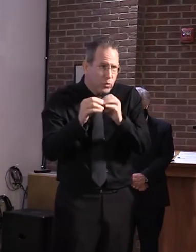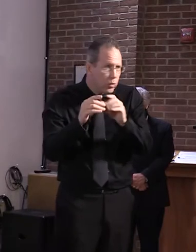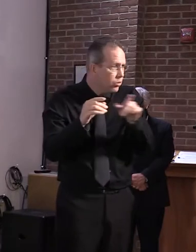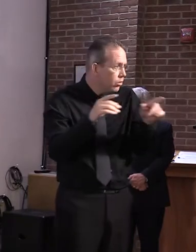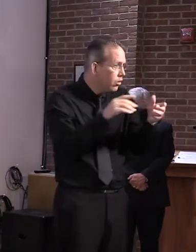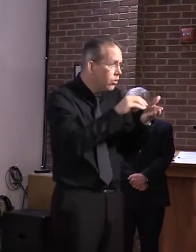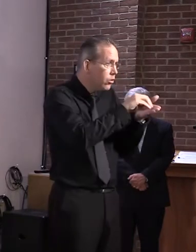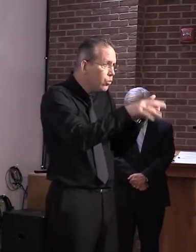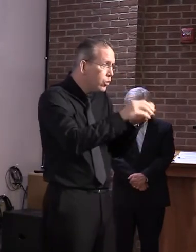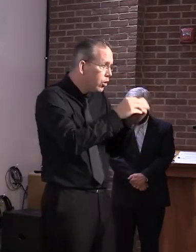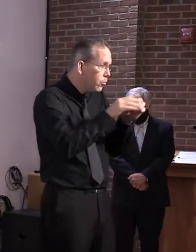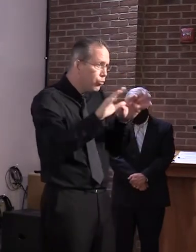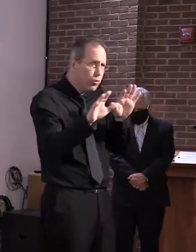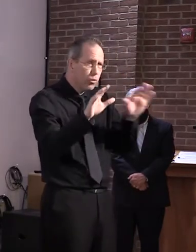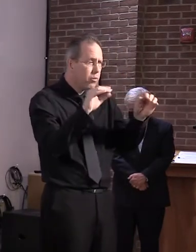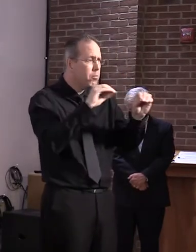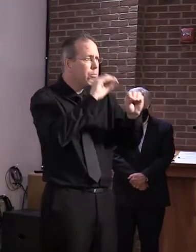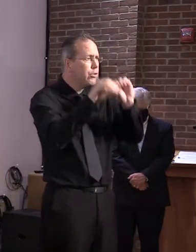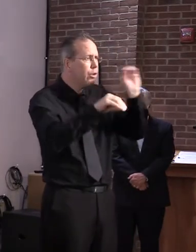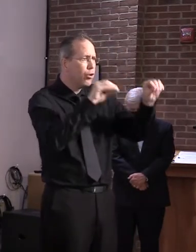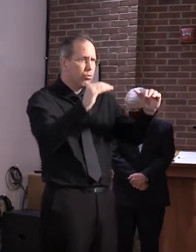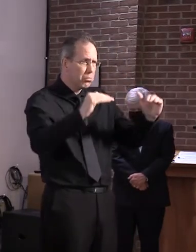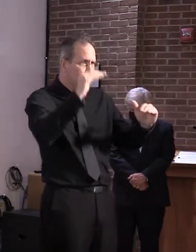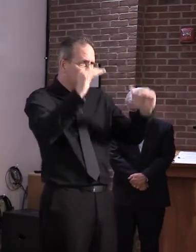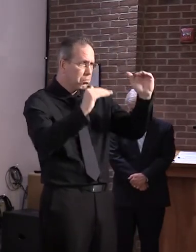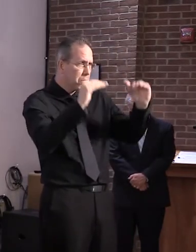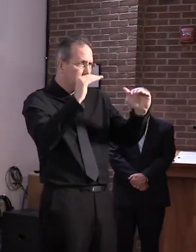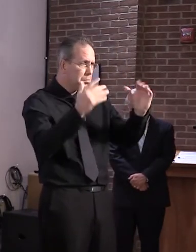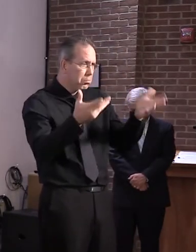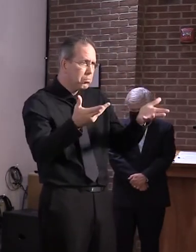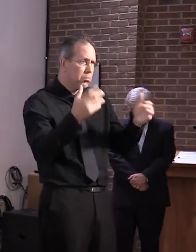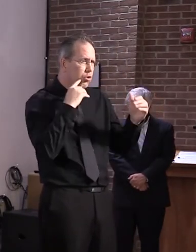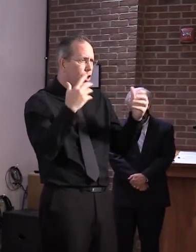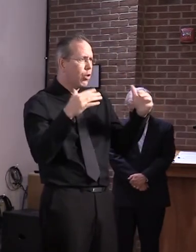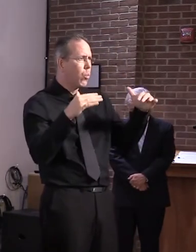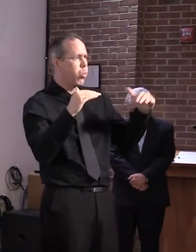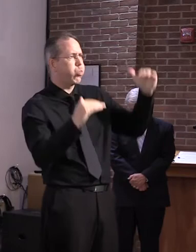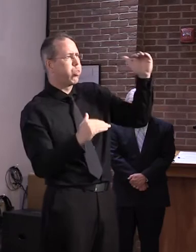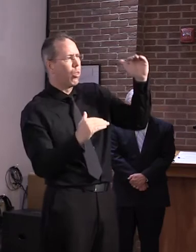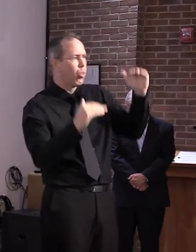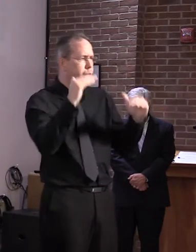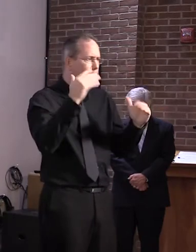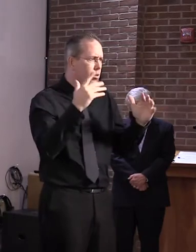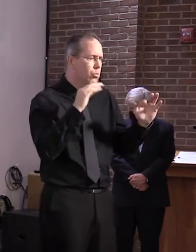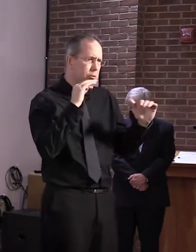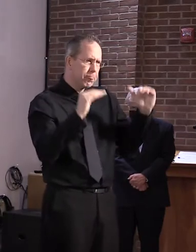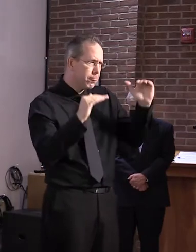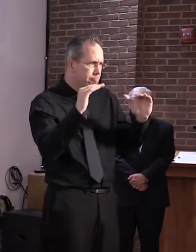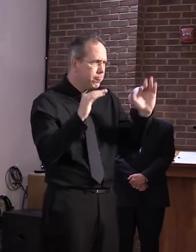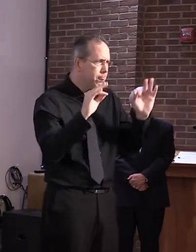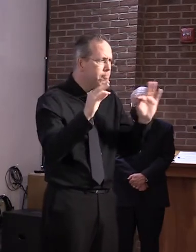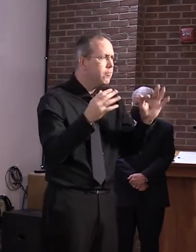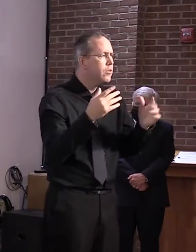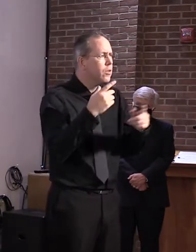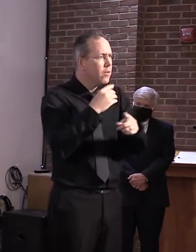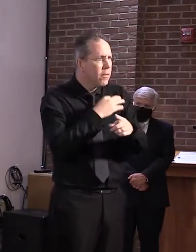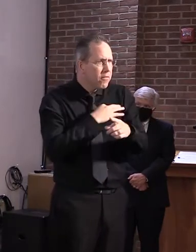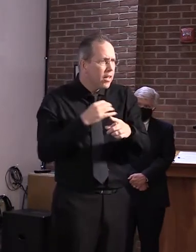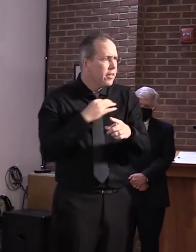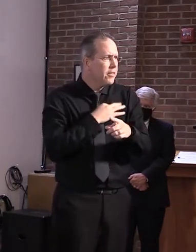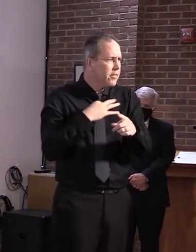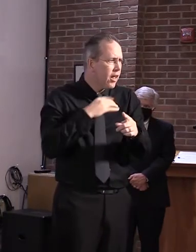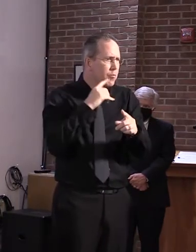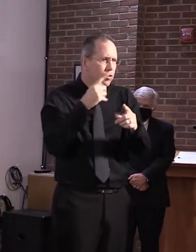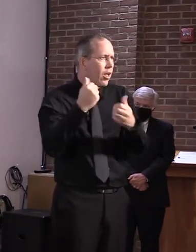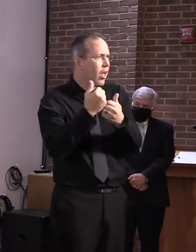and to hold them accountable, at least when they're in our presence. When they're in each other's presence, they have to hold each other accountable.